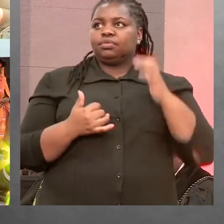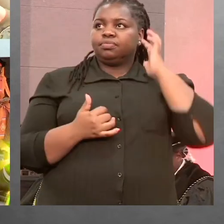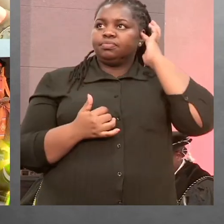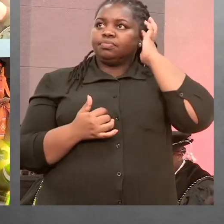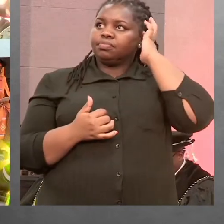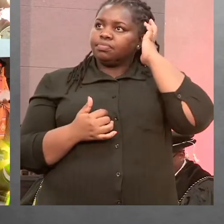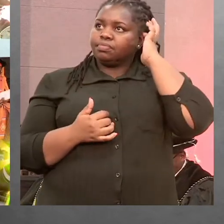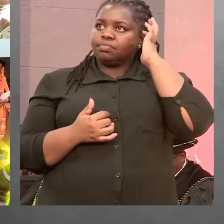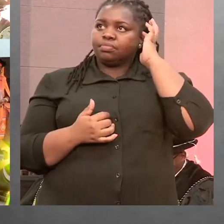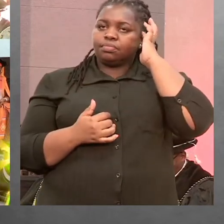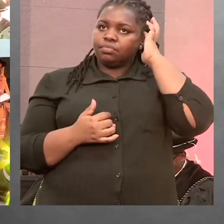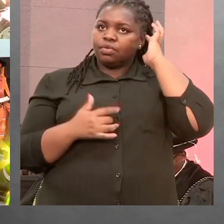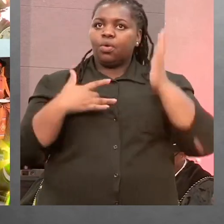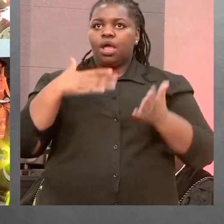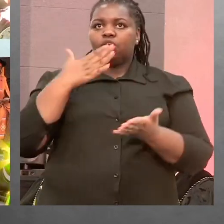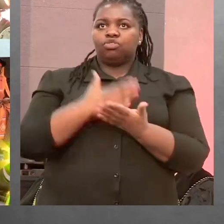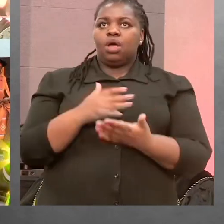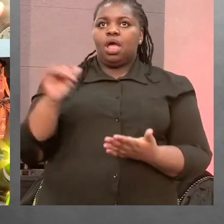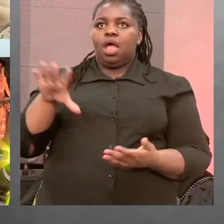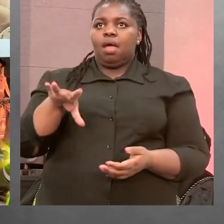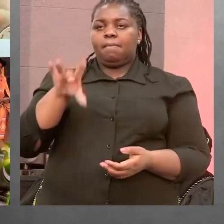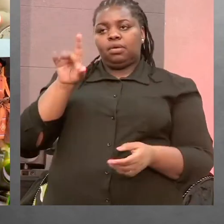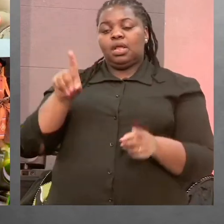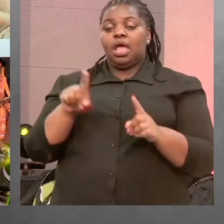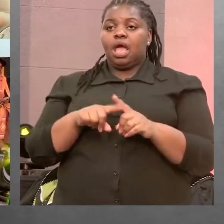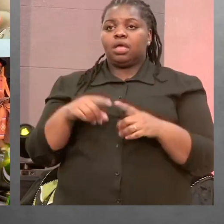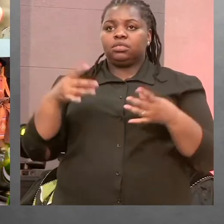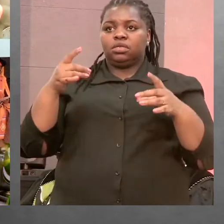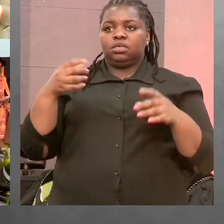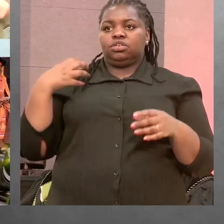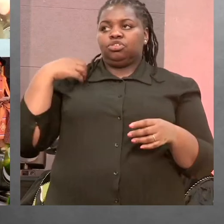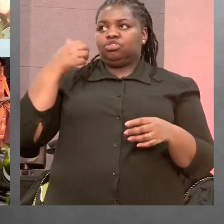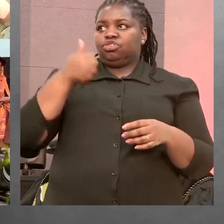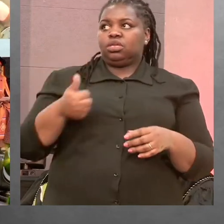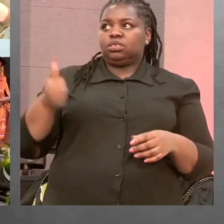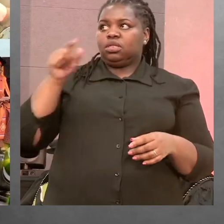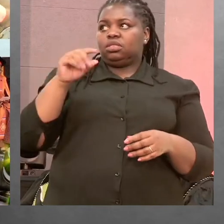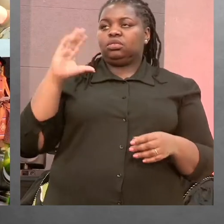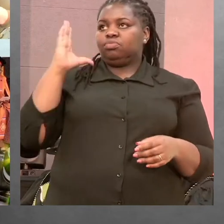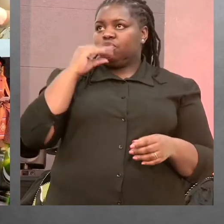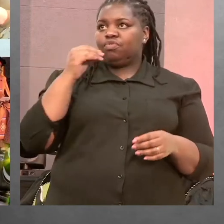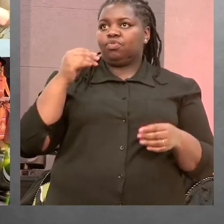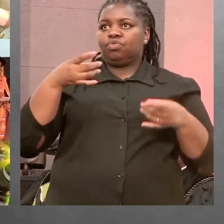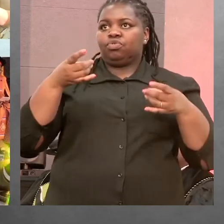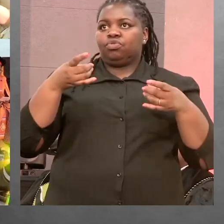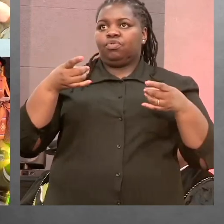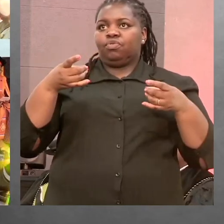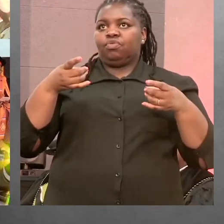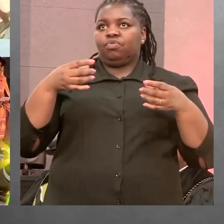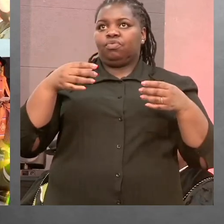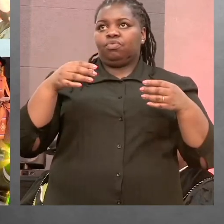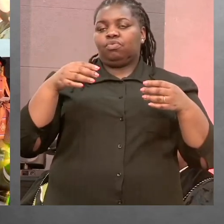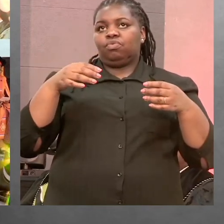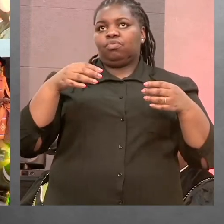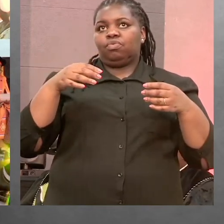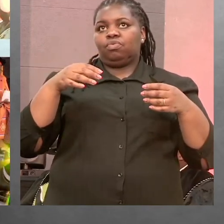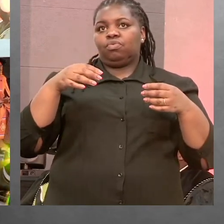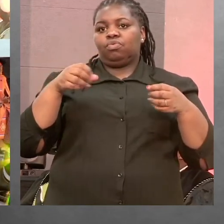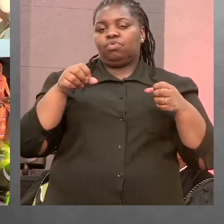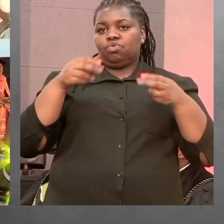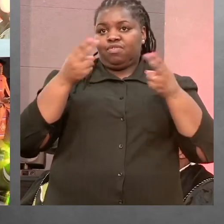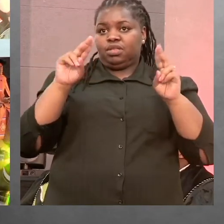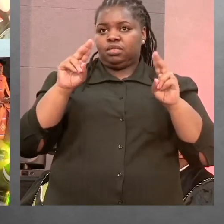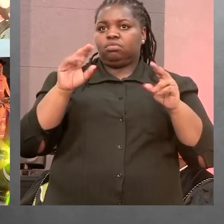No doubt her appointment as the Chancellor of this wonderful university presents enormous, enormous